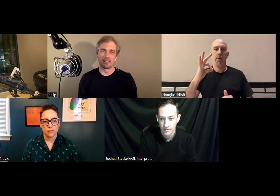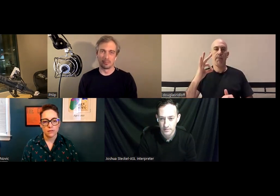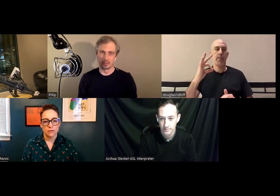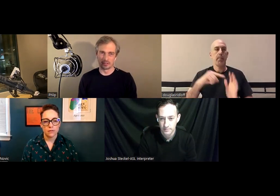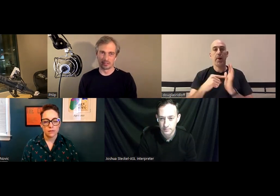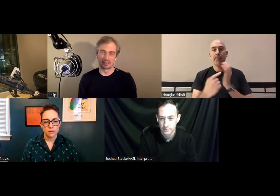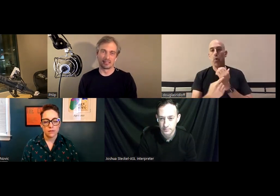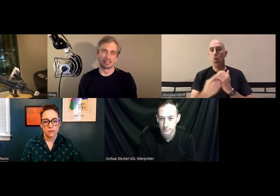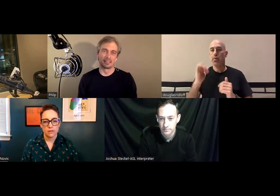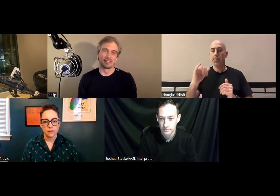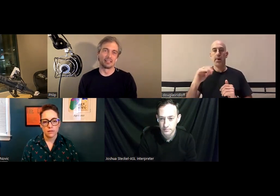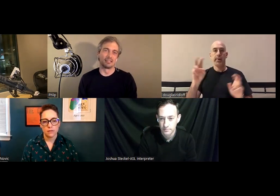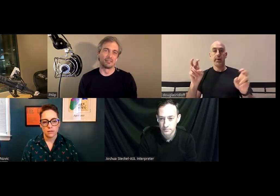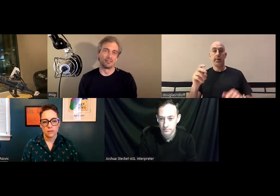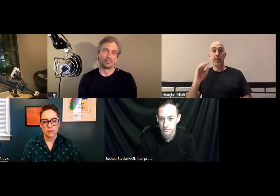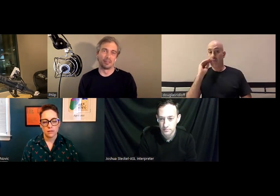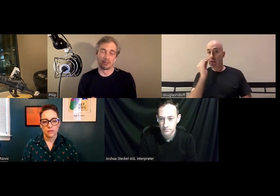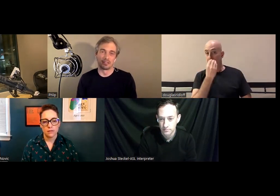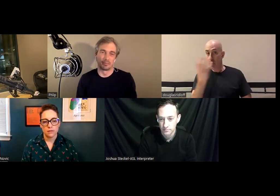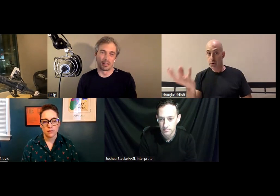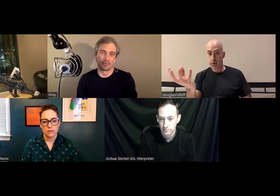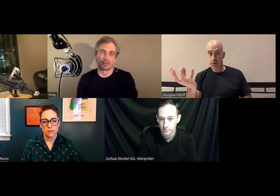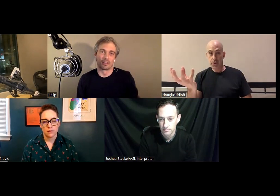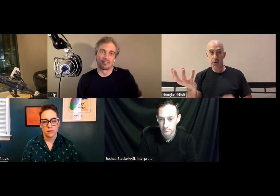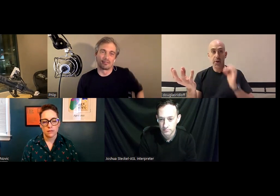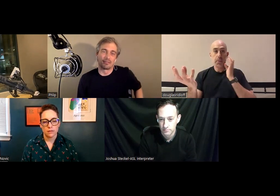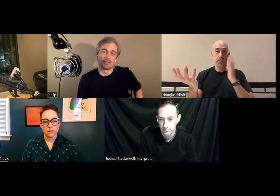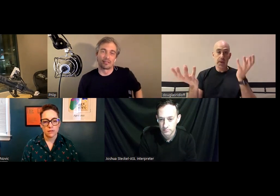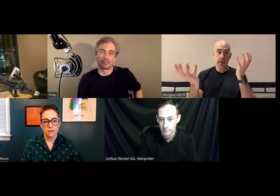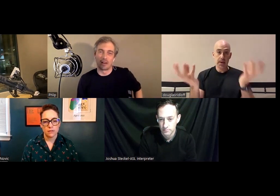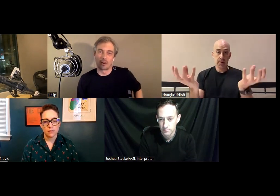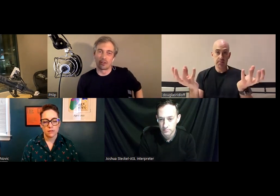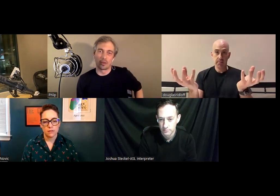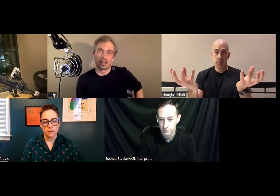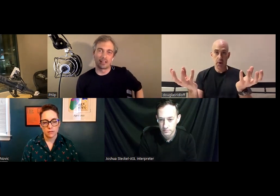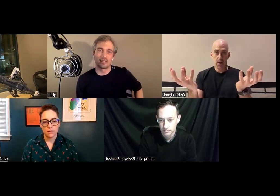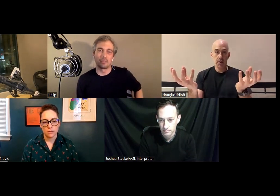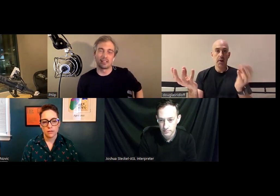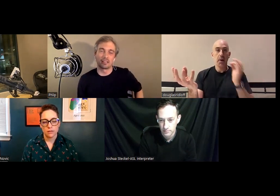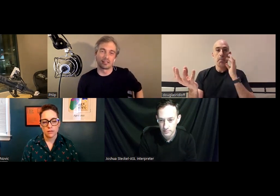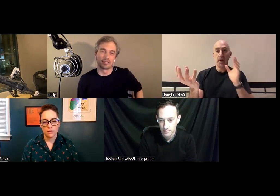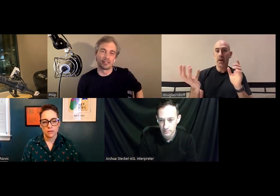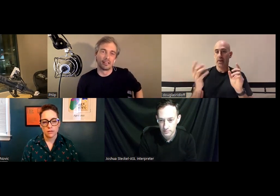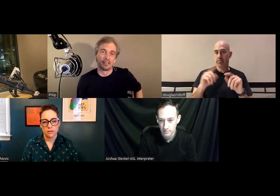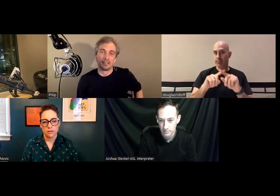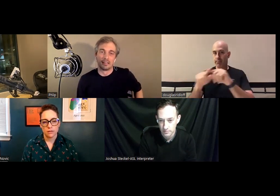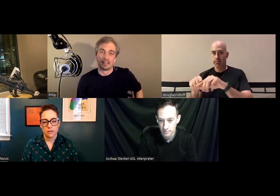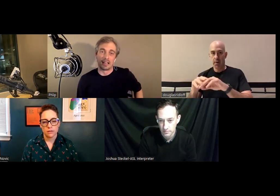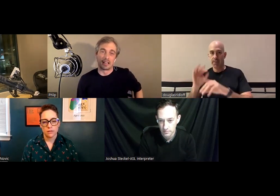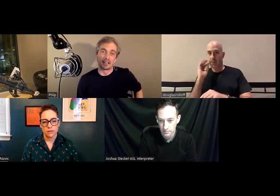That poem, Symbiosis, is a symbol. It's a metaphor, right? We have the flower on the one hand and the bee on the